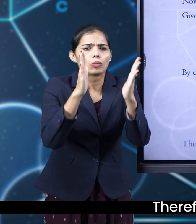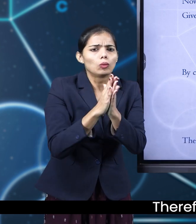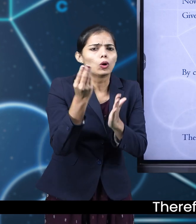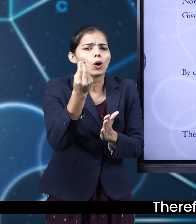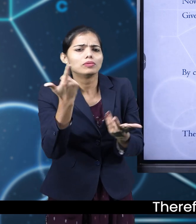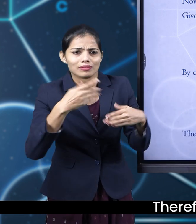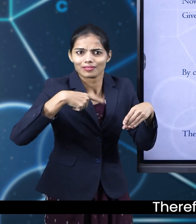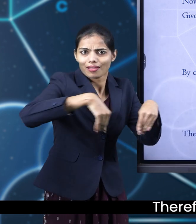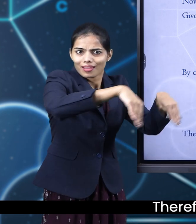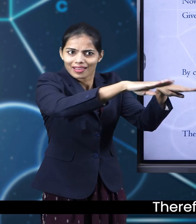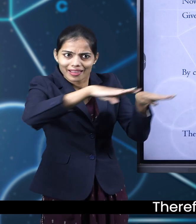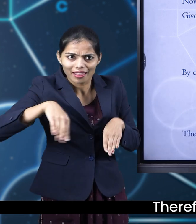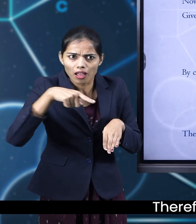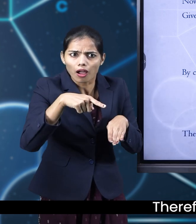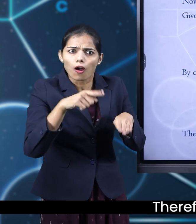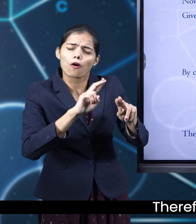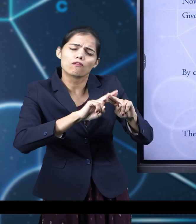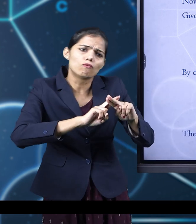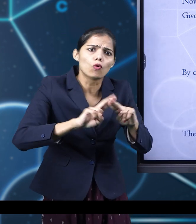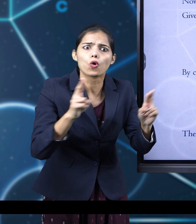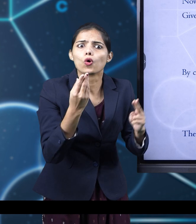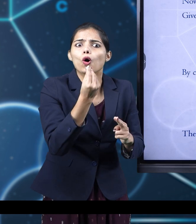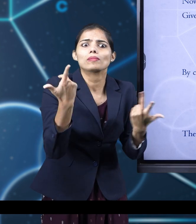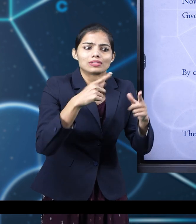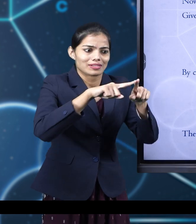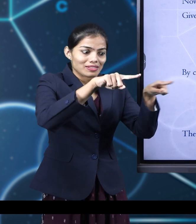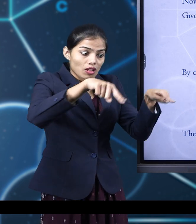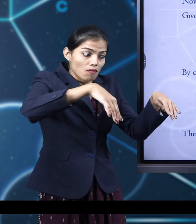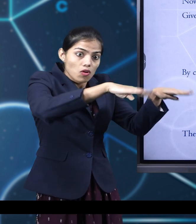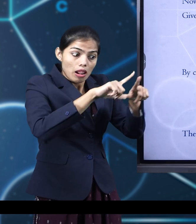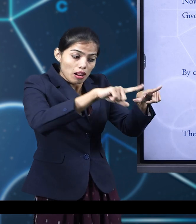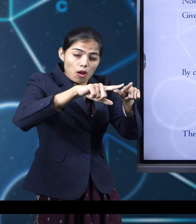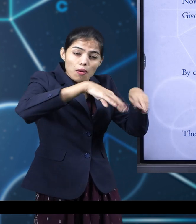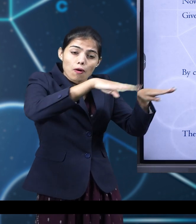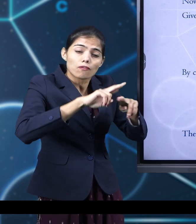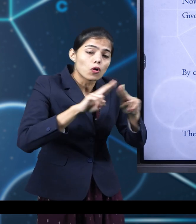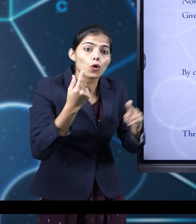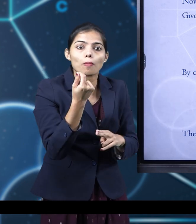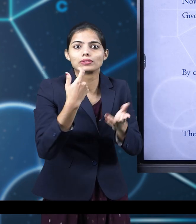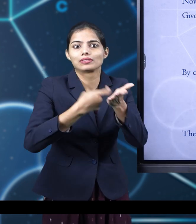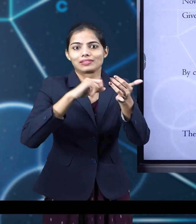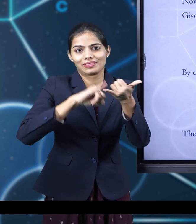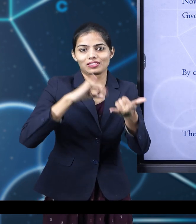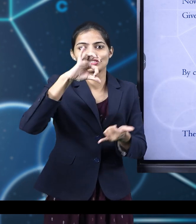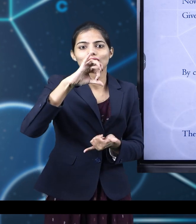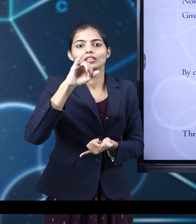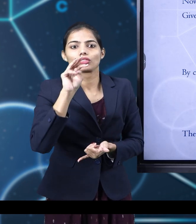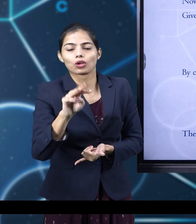Therefore, the total cost of carpet for completely covering the floor is equal to rupees